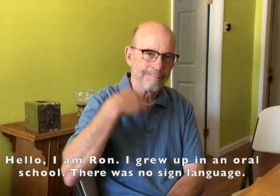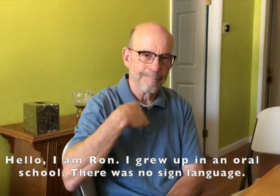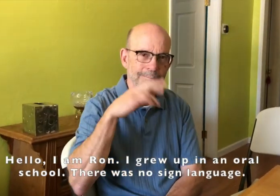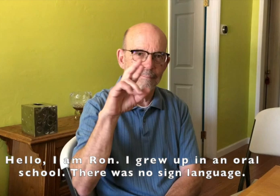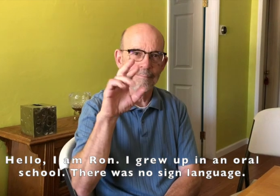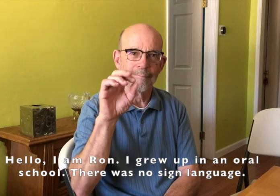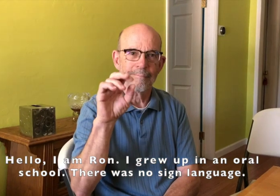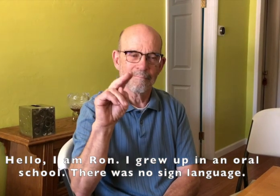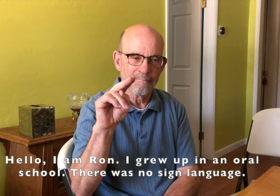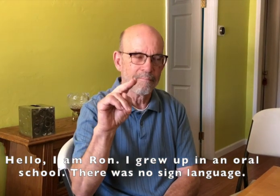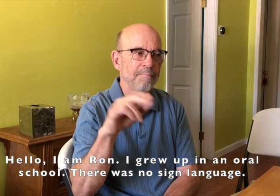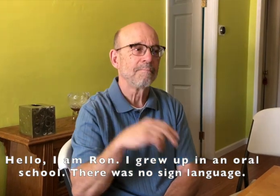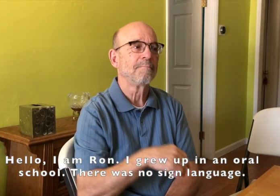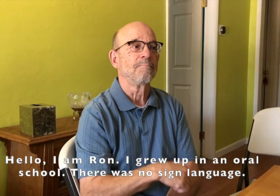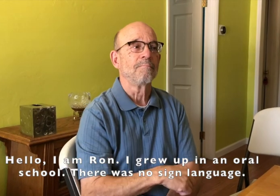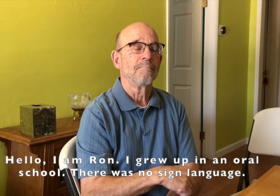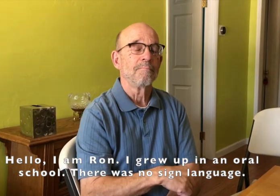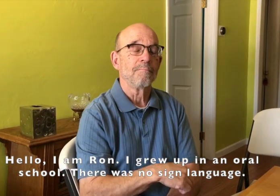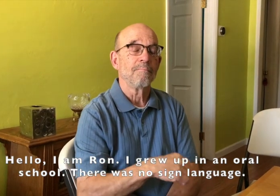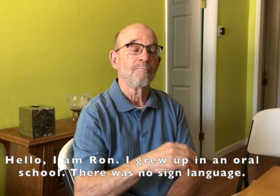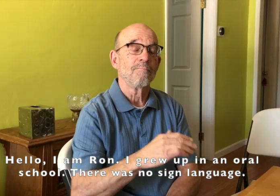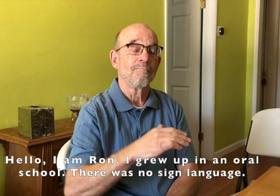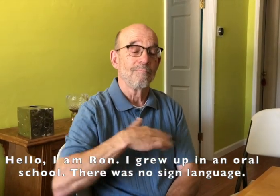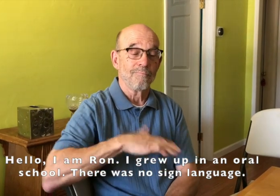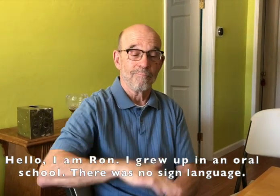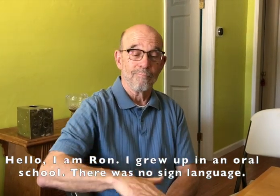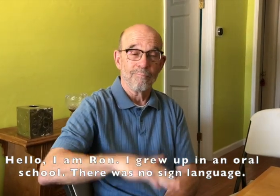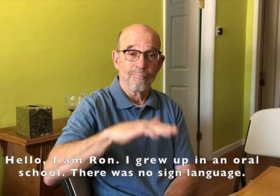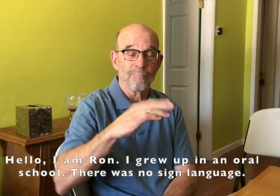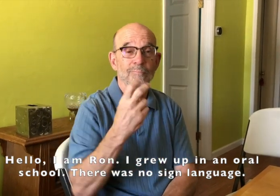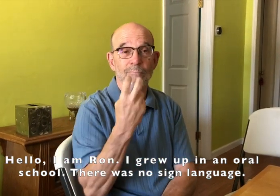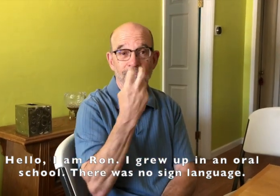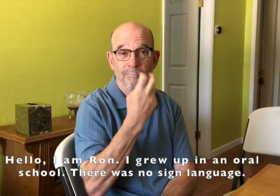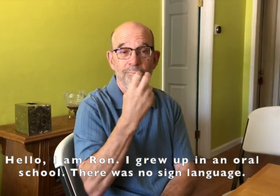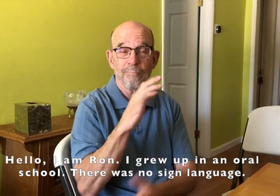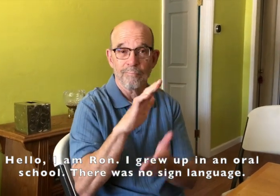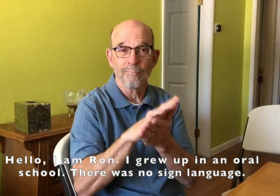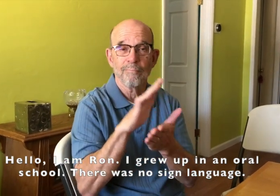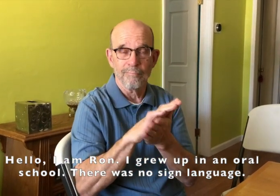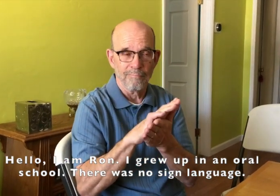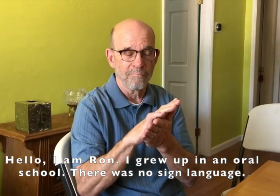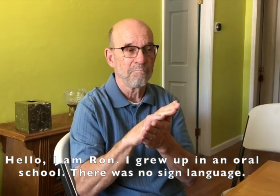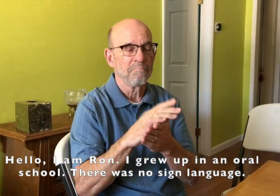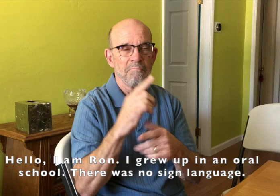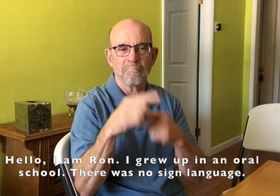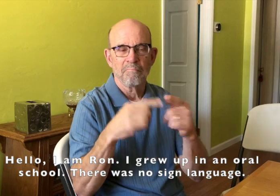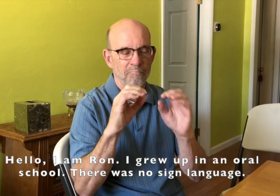Hello, I'm Ron, and I grew up in an oral school. There was no sign language.